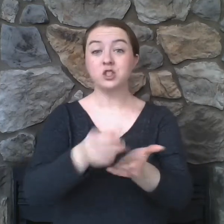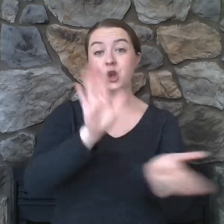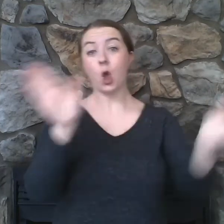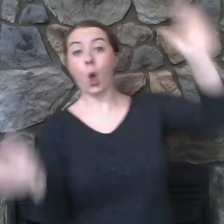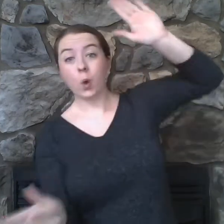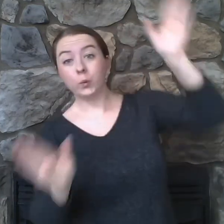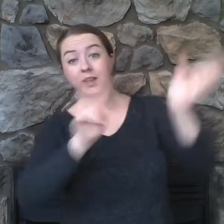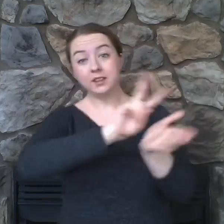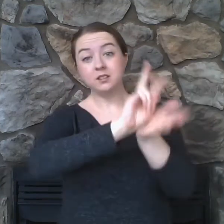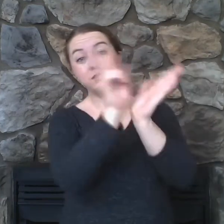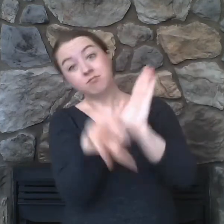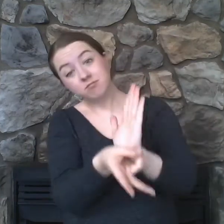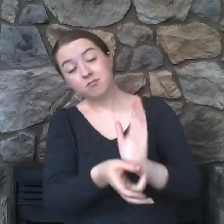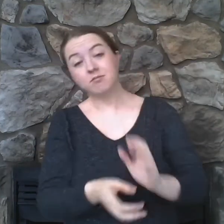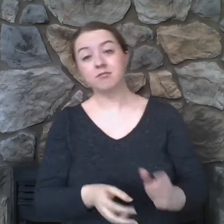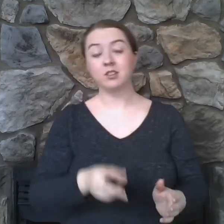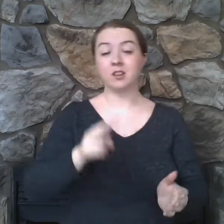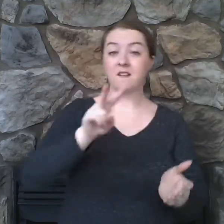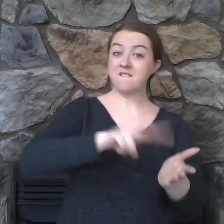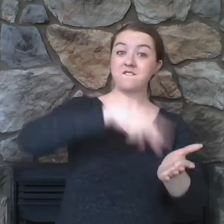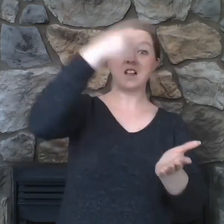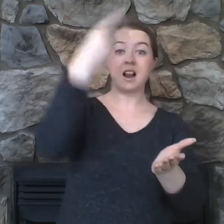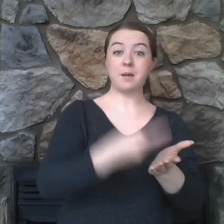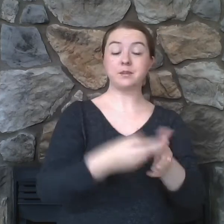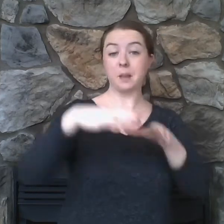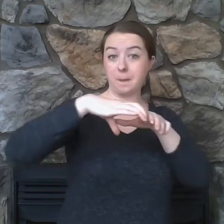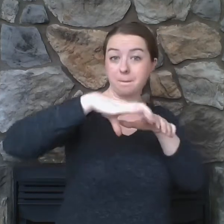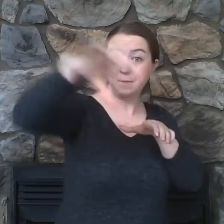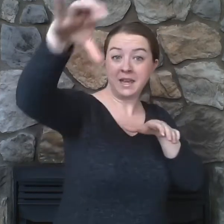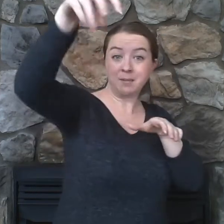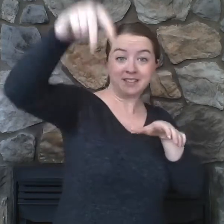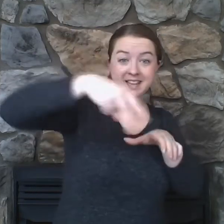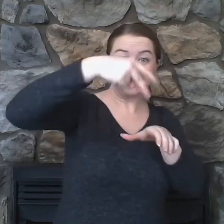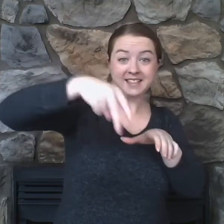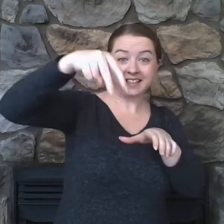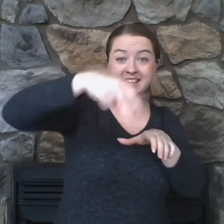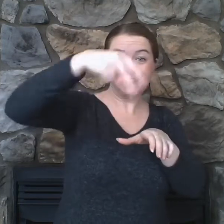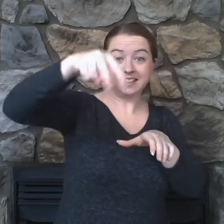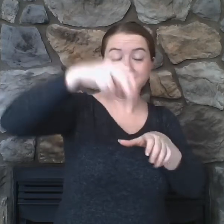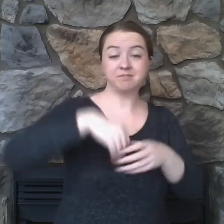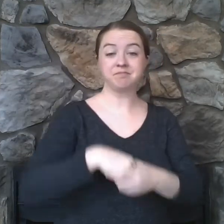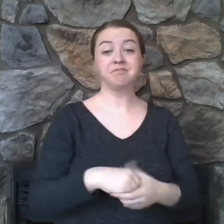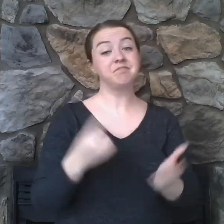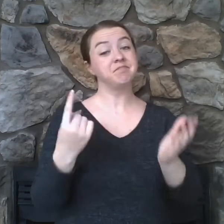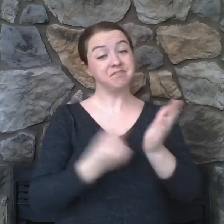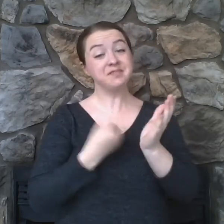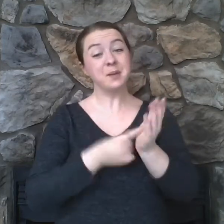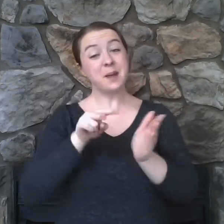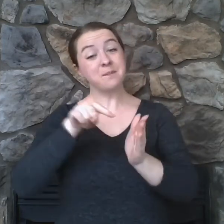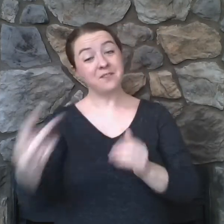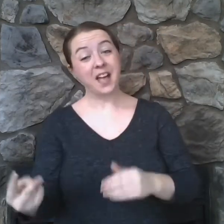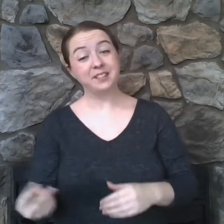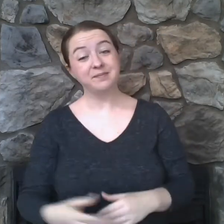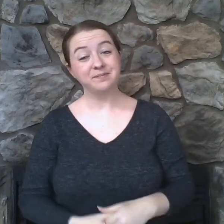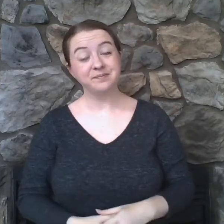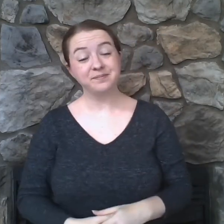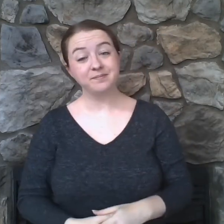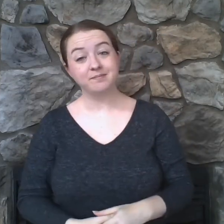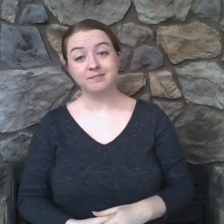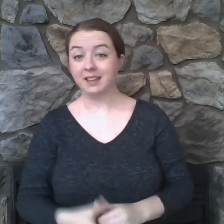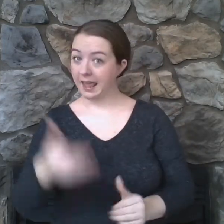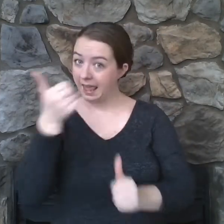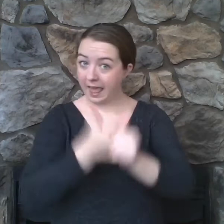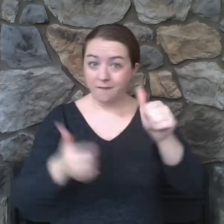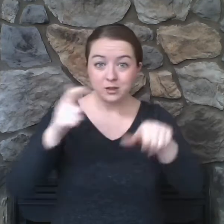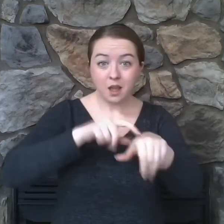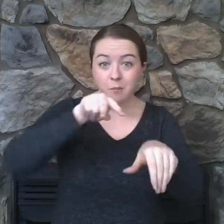She turned flips, and she danced along the beam. Sometimes she fell off, but